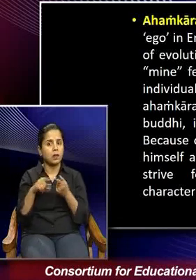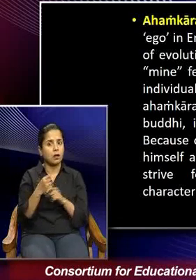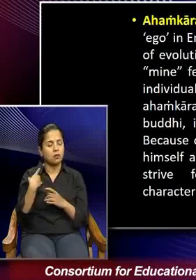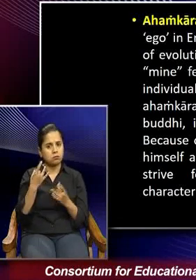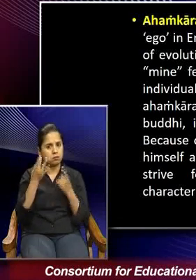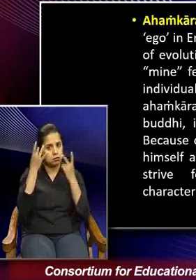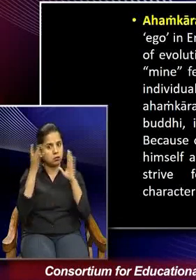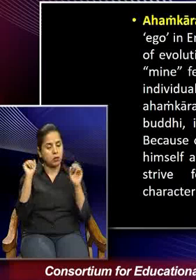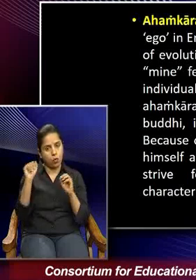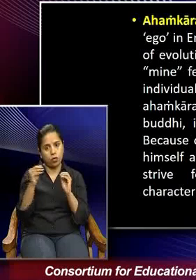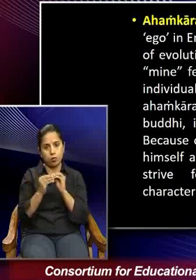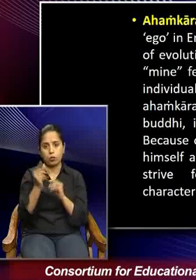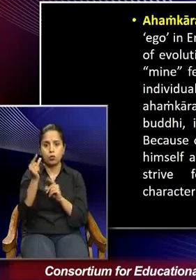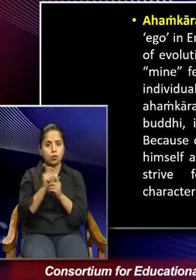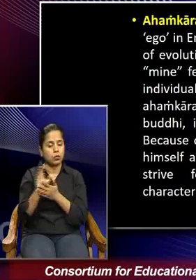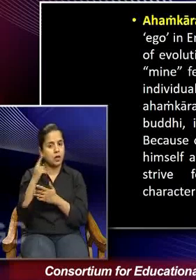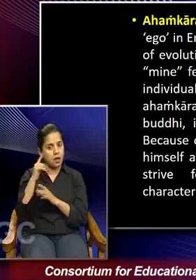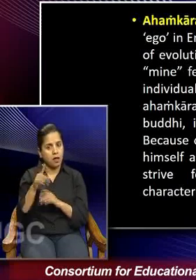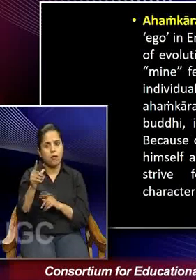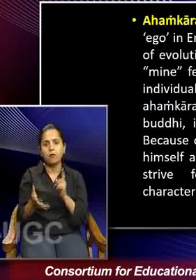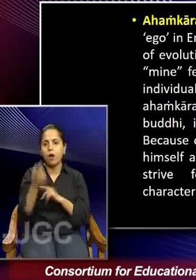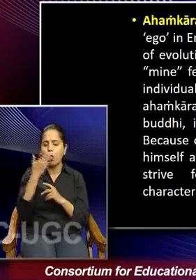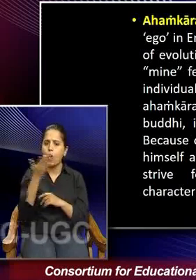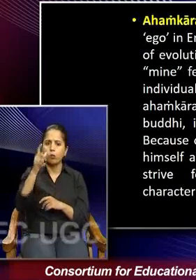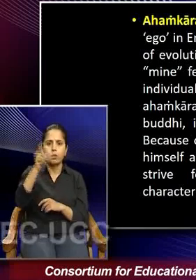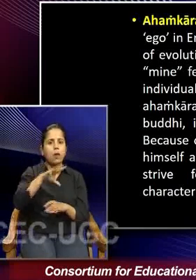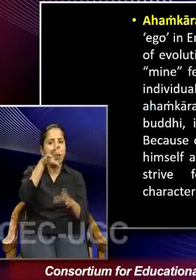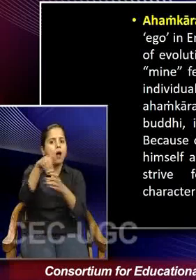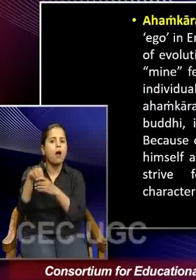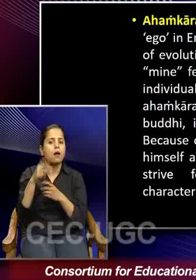of Buddhi, it is found in all individuals.